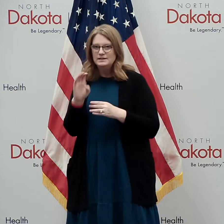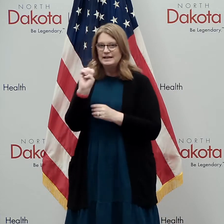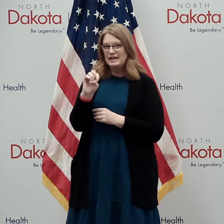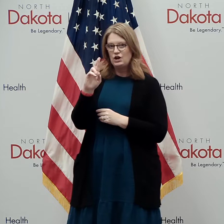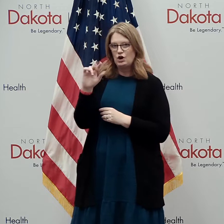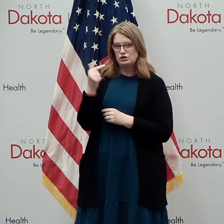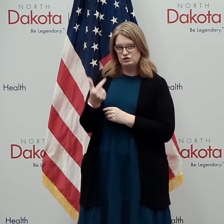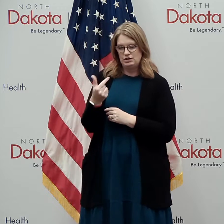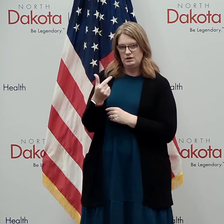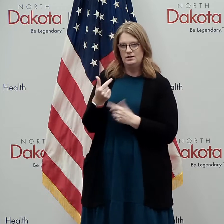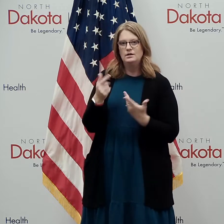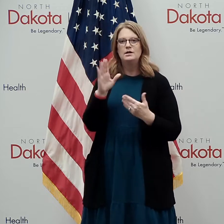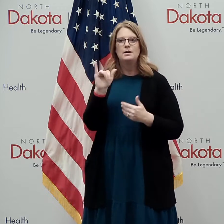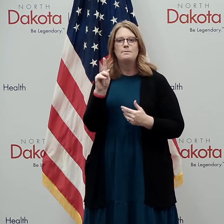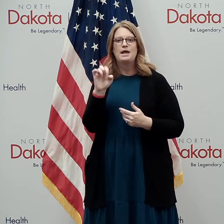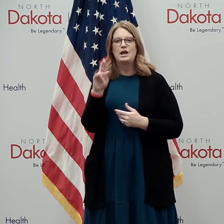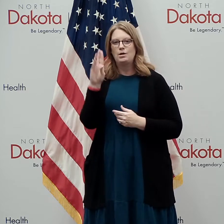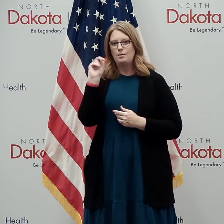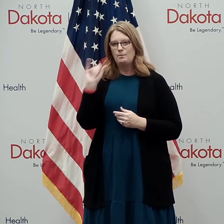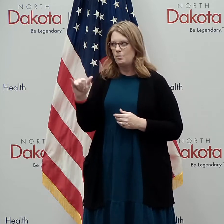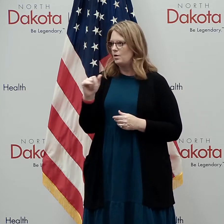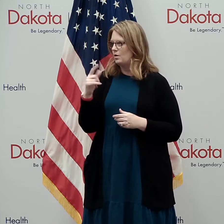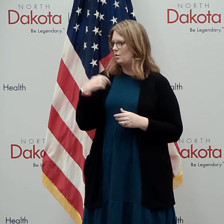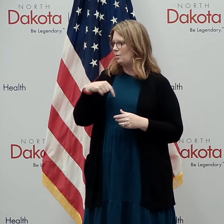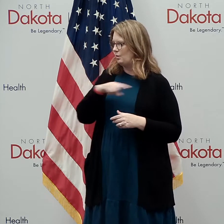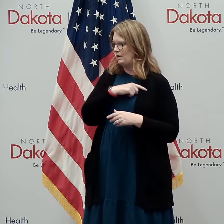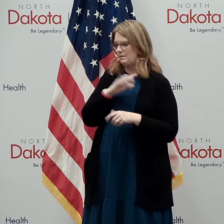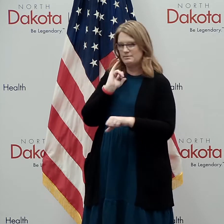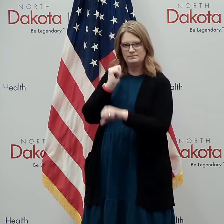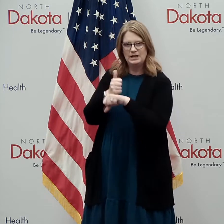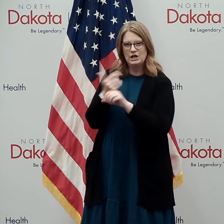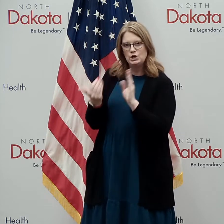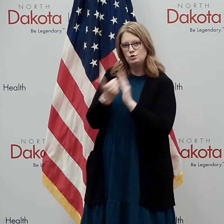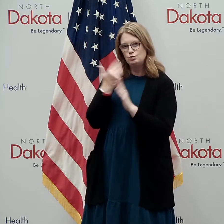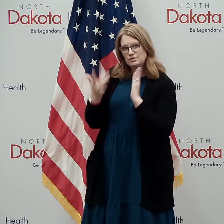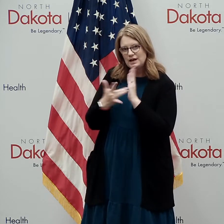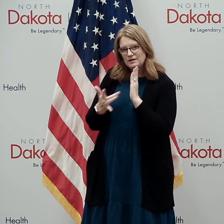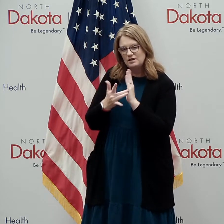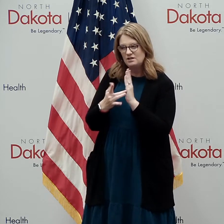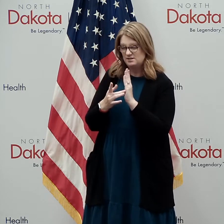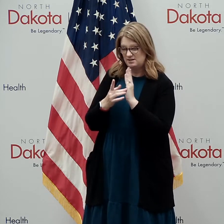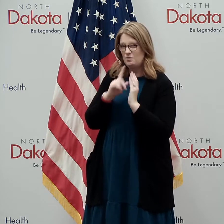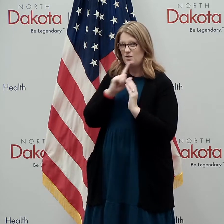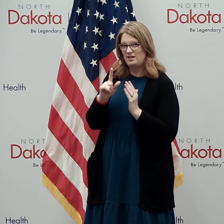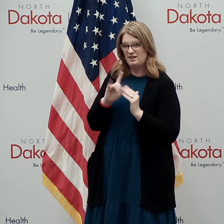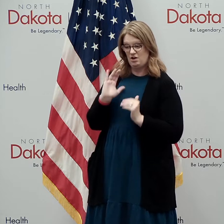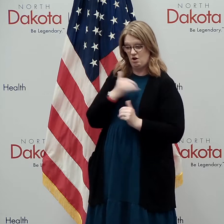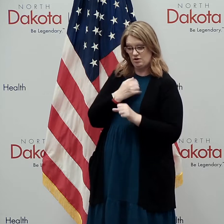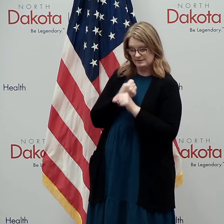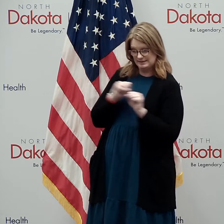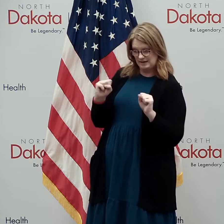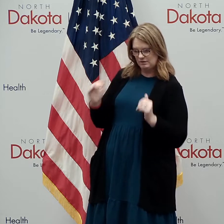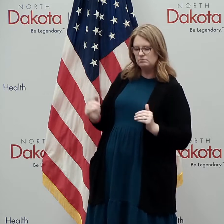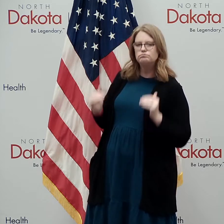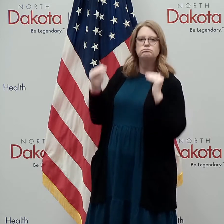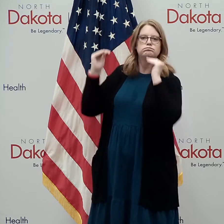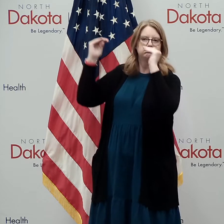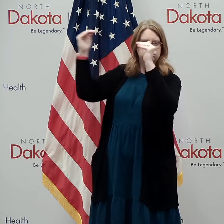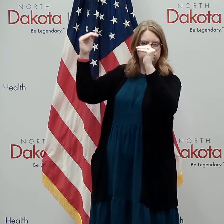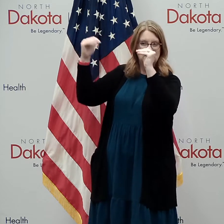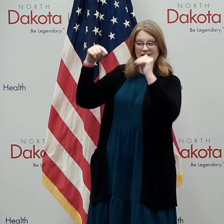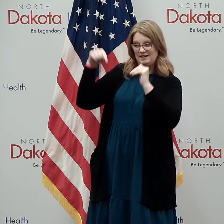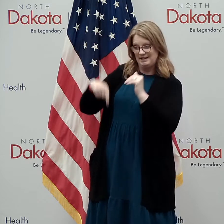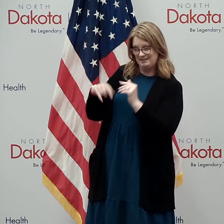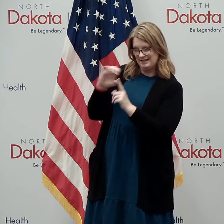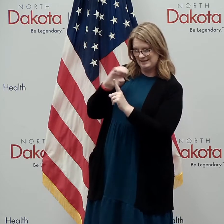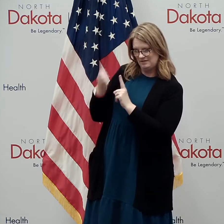Resiliency Grant, Baker Boy will be able to install new technology that will greatly advance our safety protocols and create a safer environment